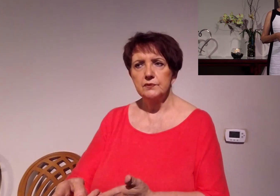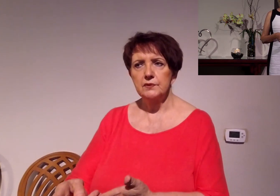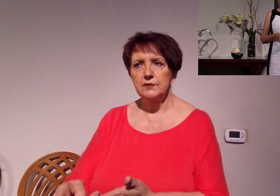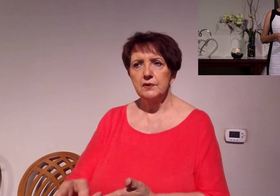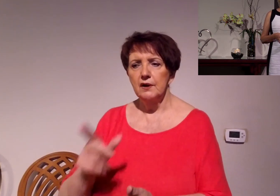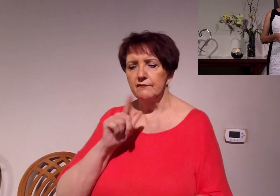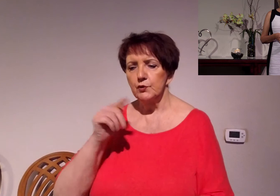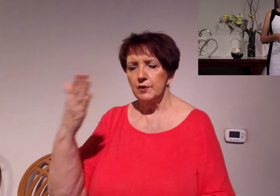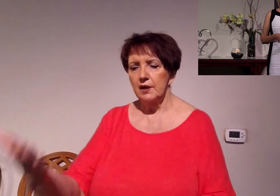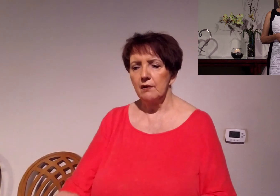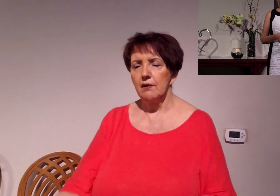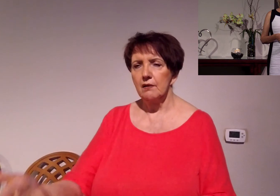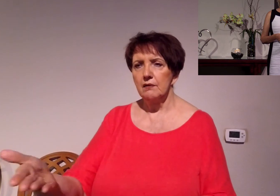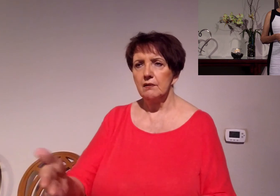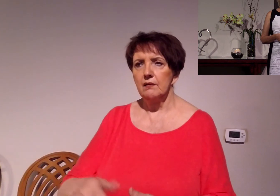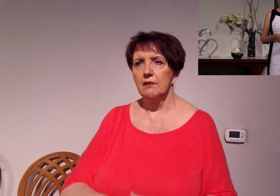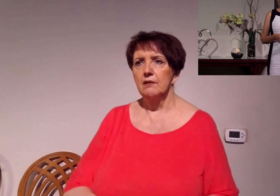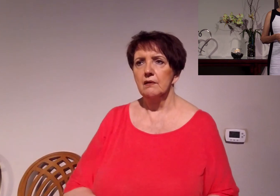who they are.